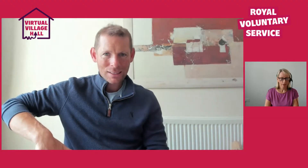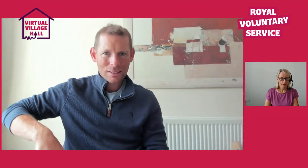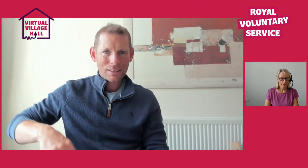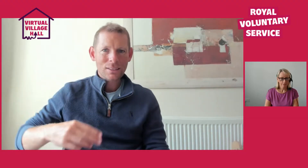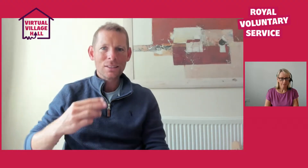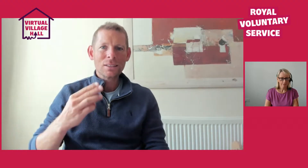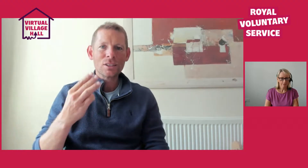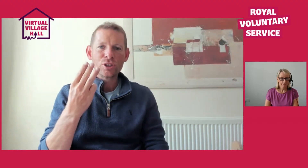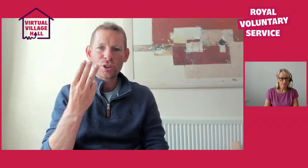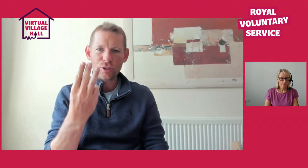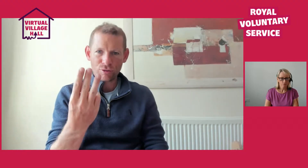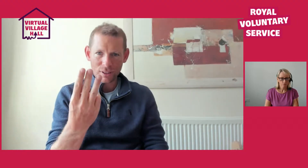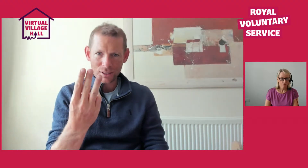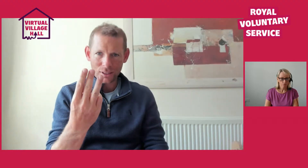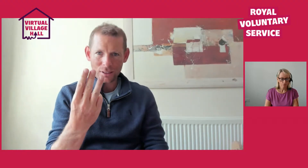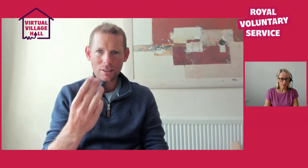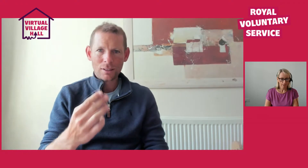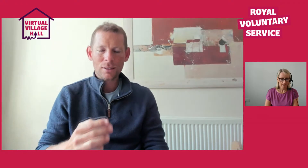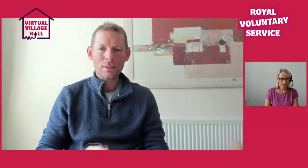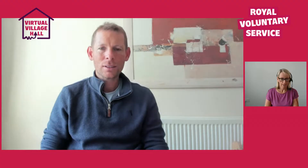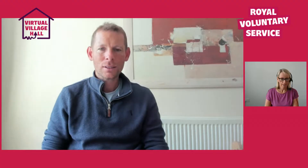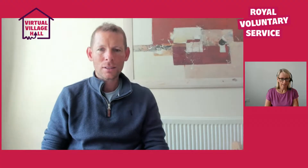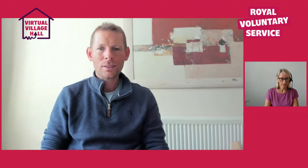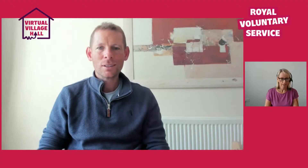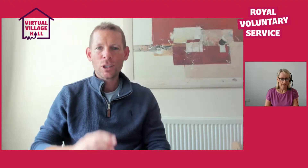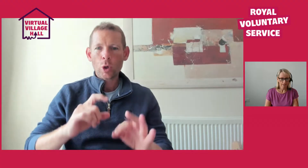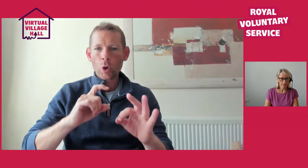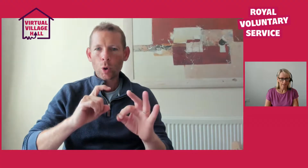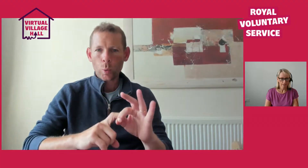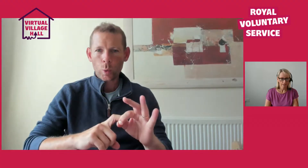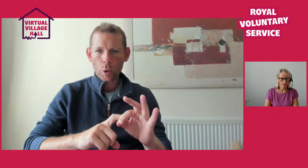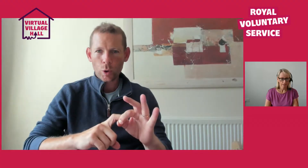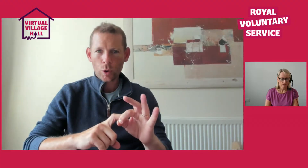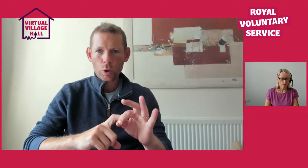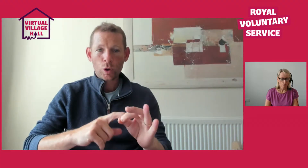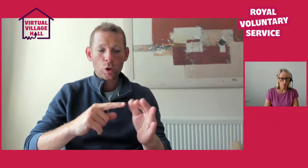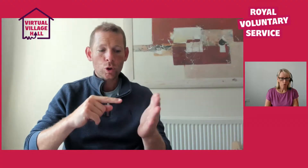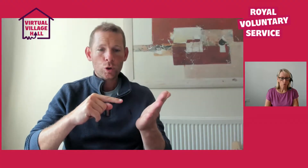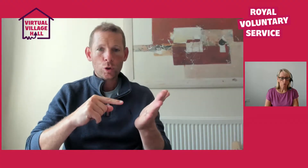Quarter past 3.